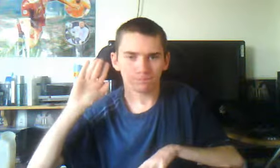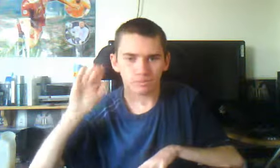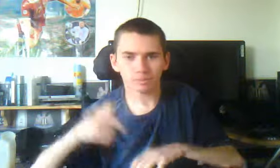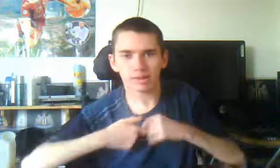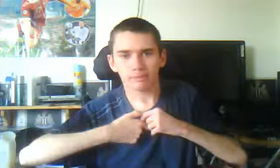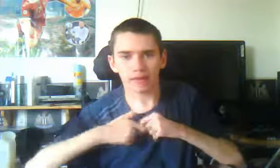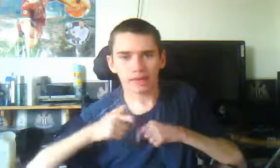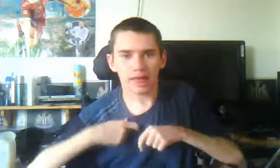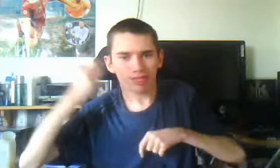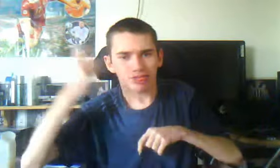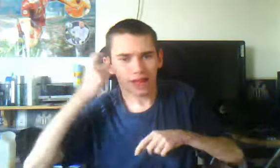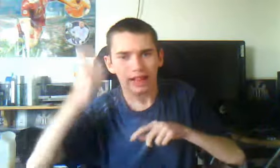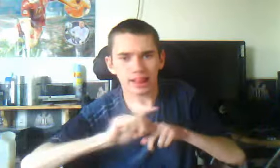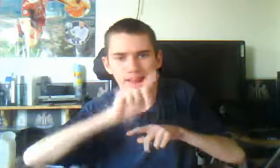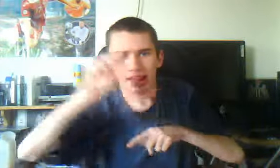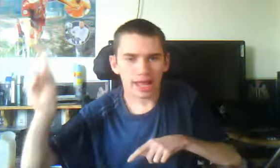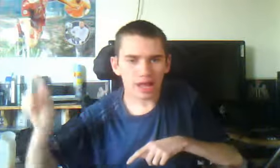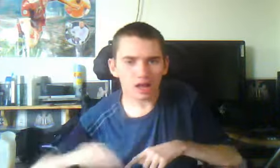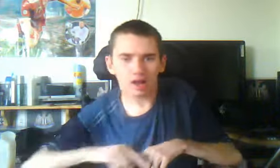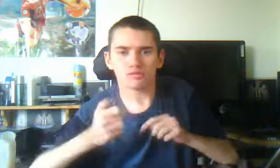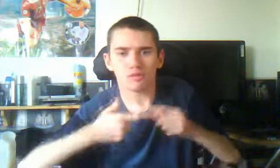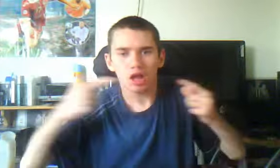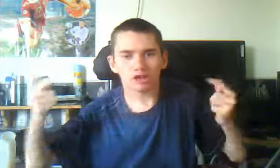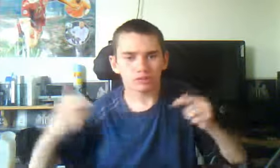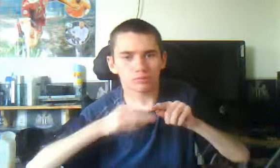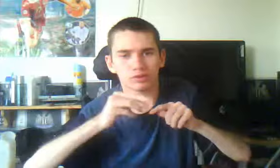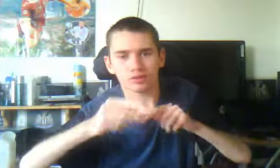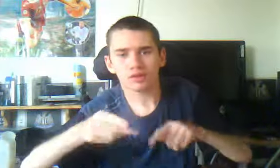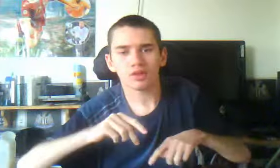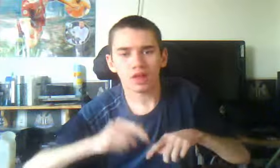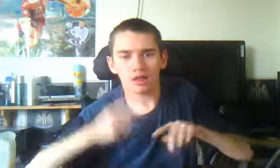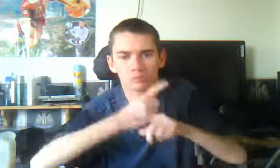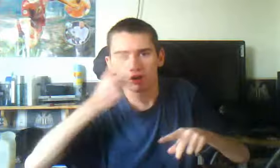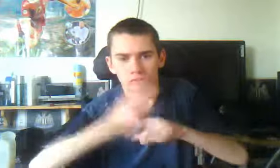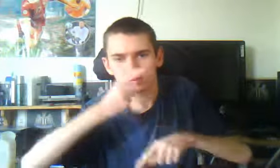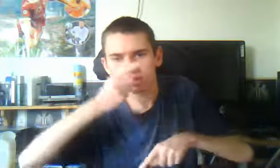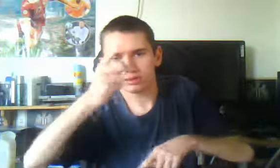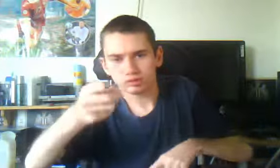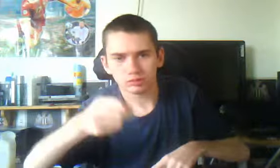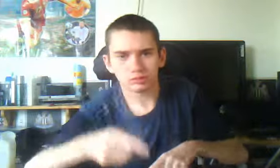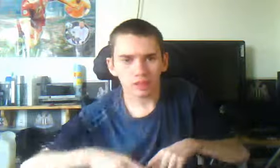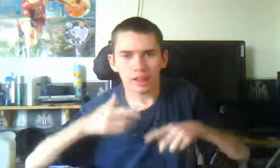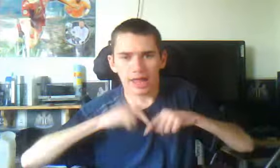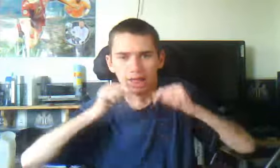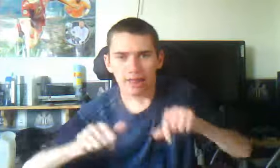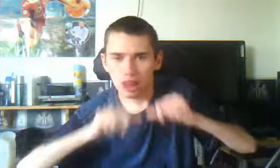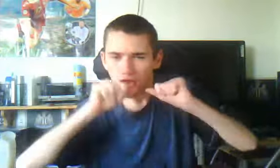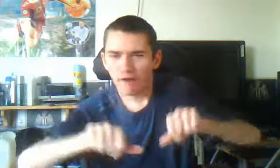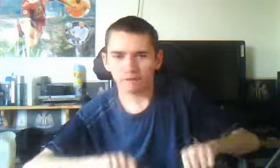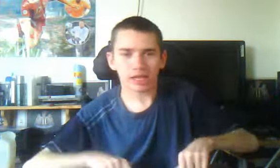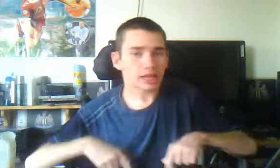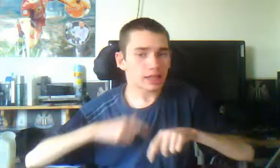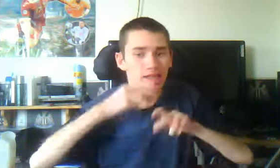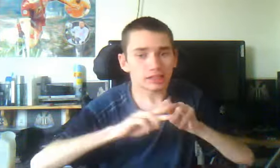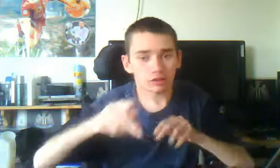Baby, I've been thinking lately so much about you. Everything about you, I like it, I love it. Kissing you